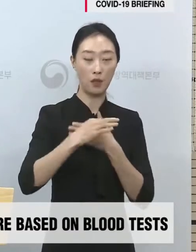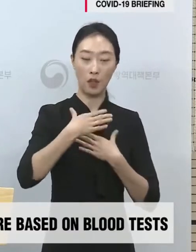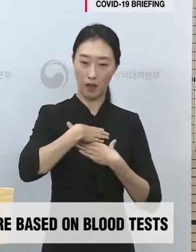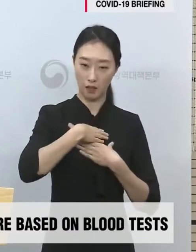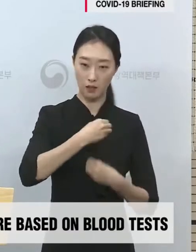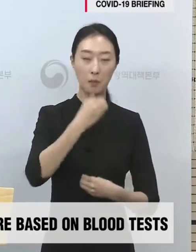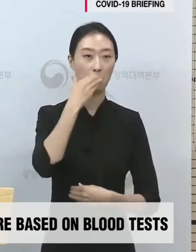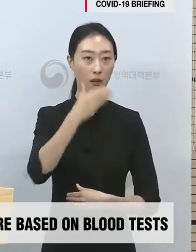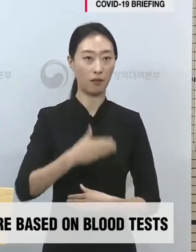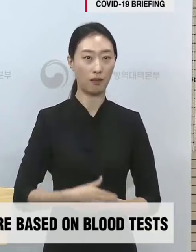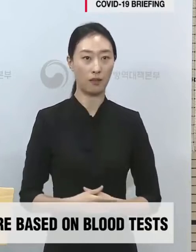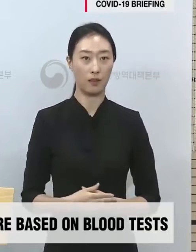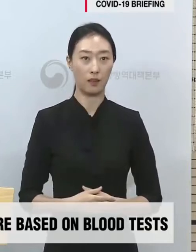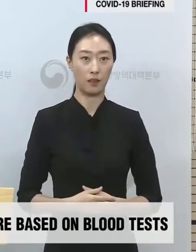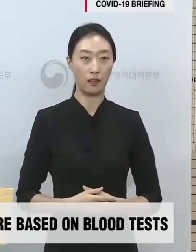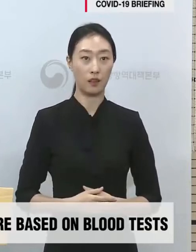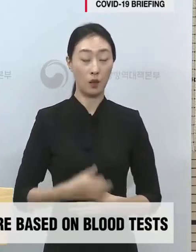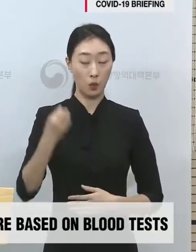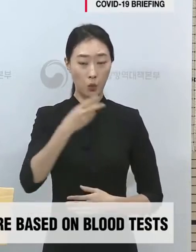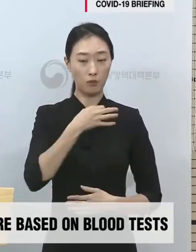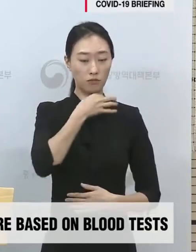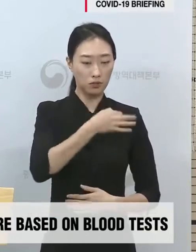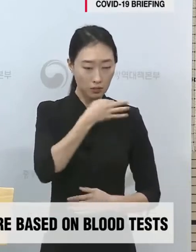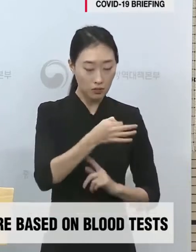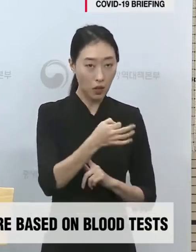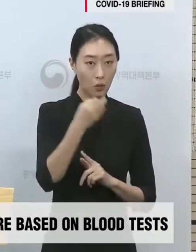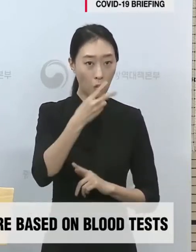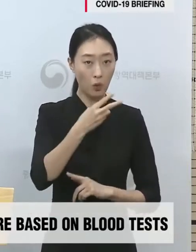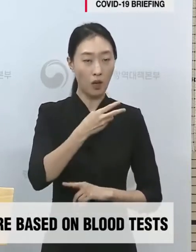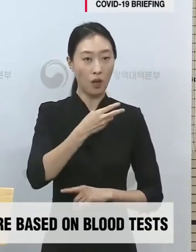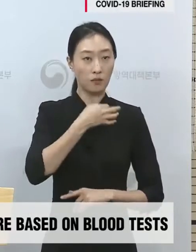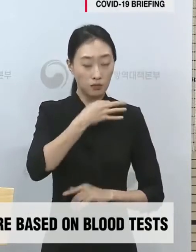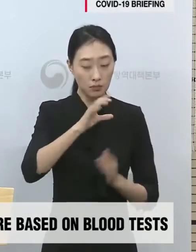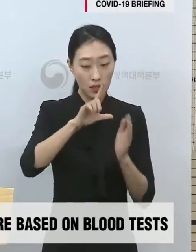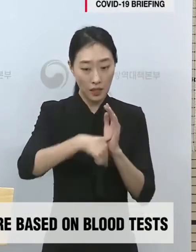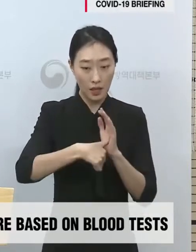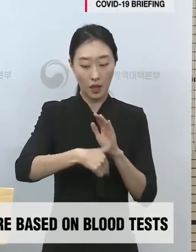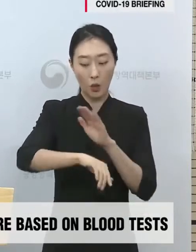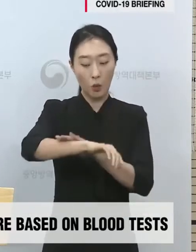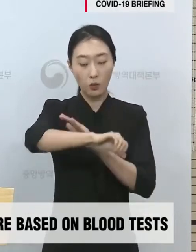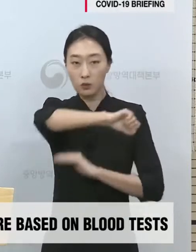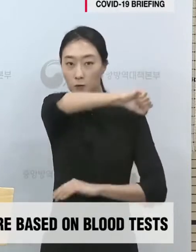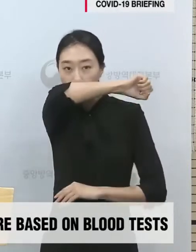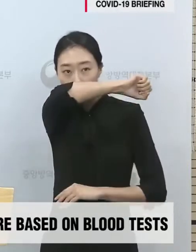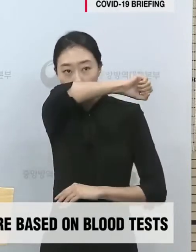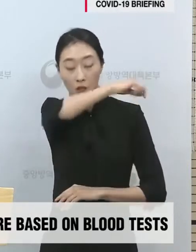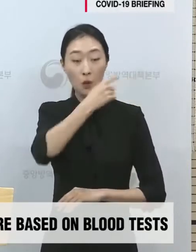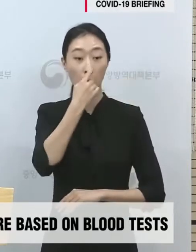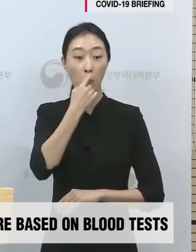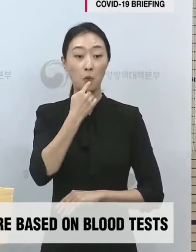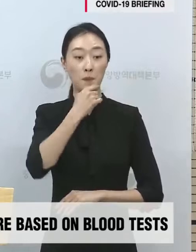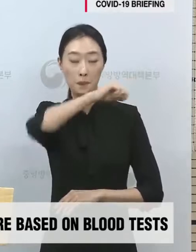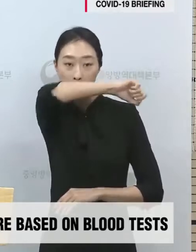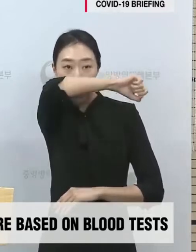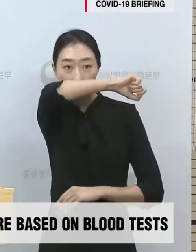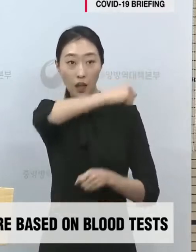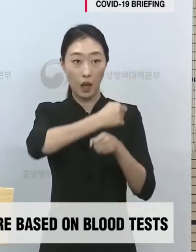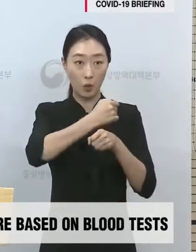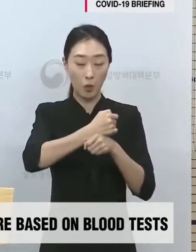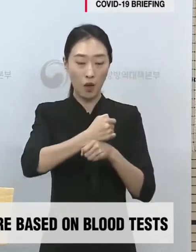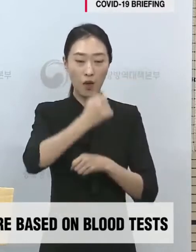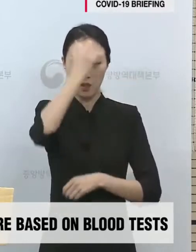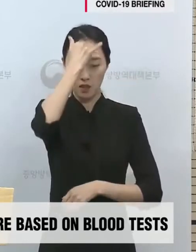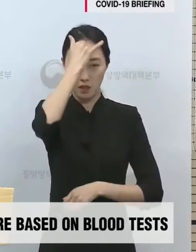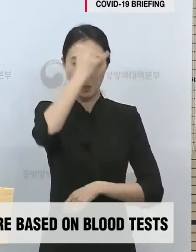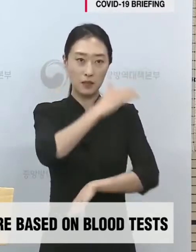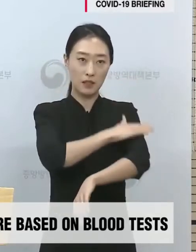it comes to COVID-19. So please stand about 2 meters apart from each other. And please, when you cough,